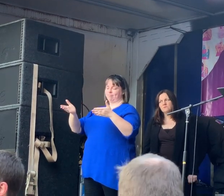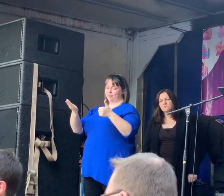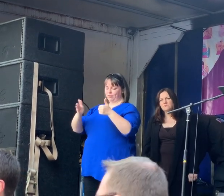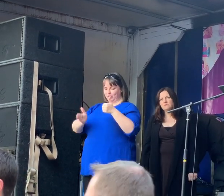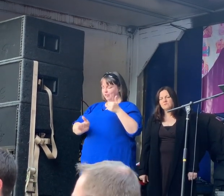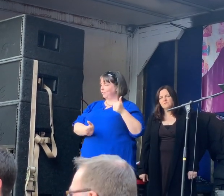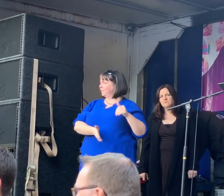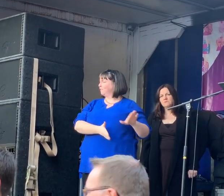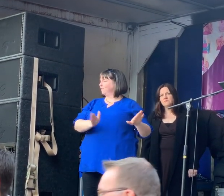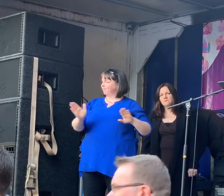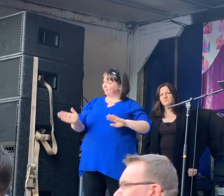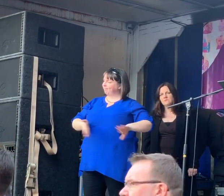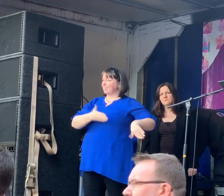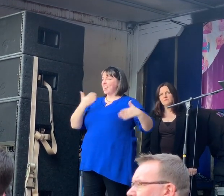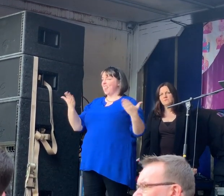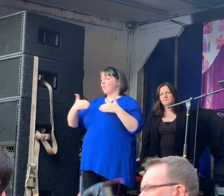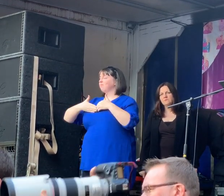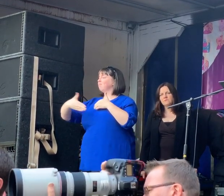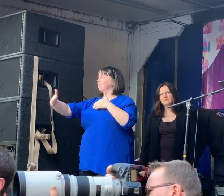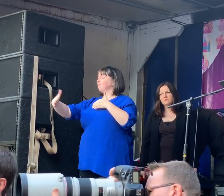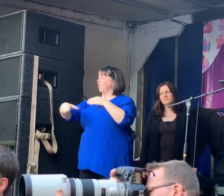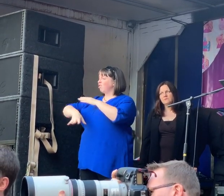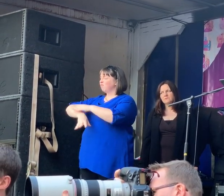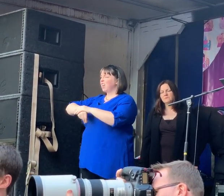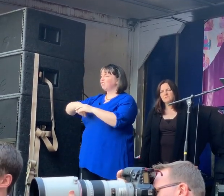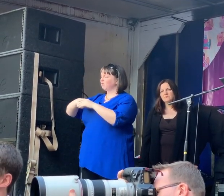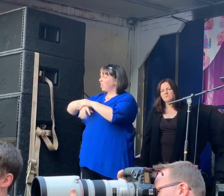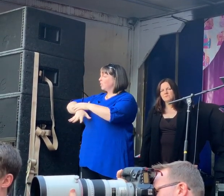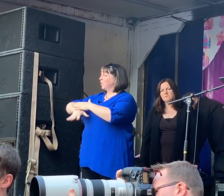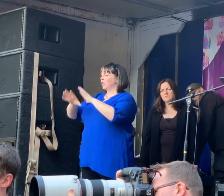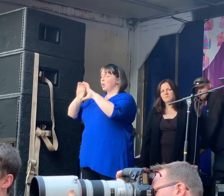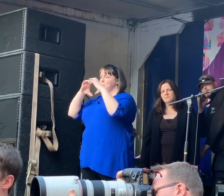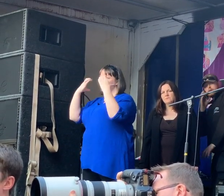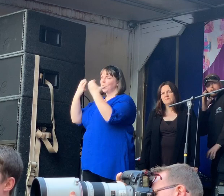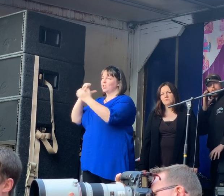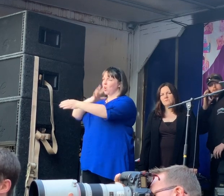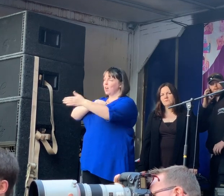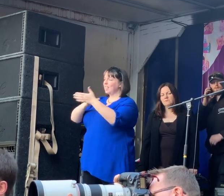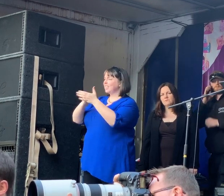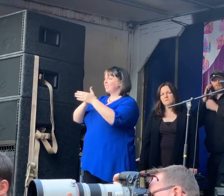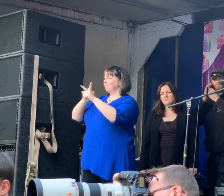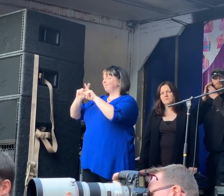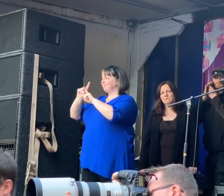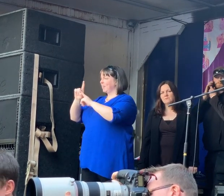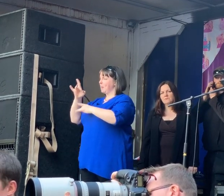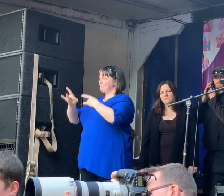is it. Grassroots, community organising, enacting social change.